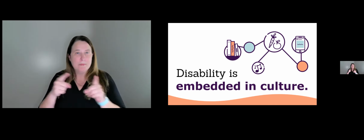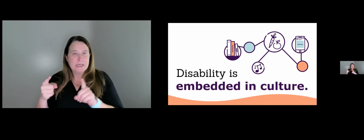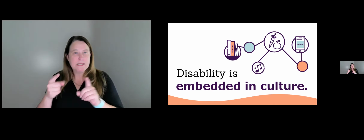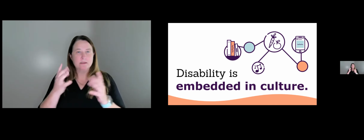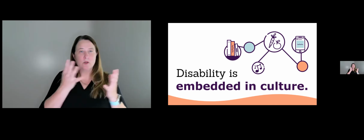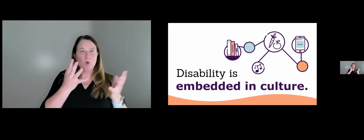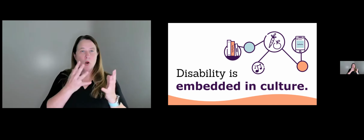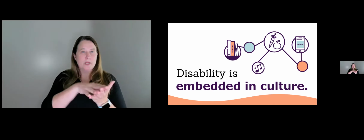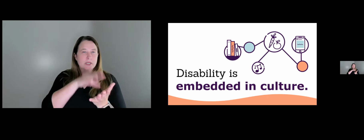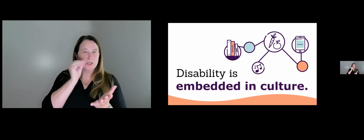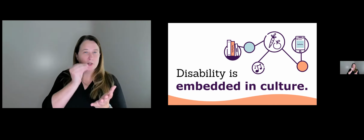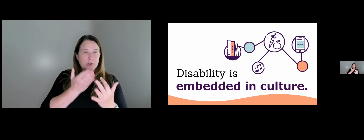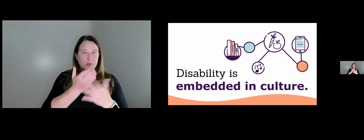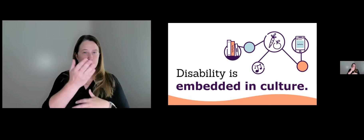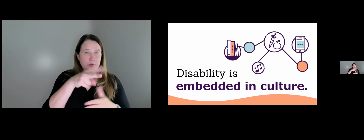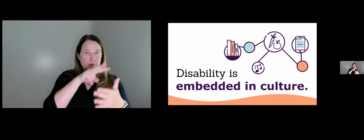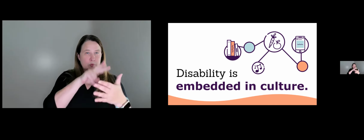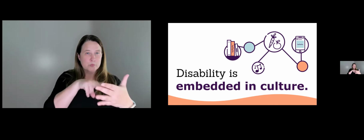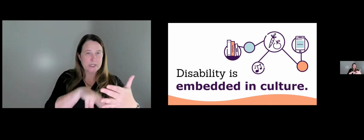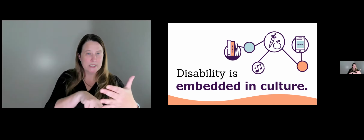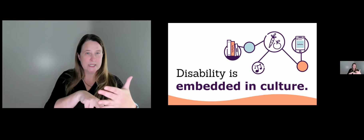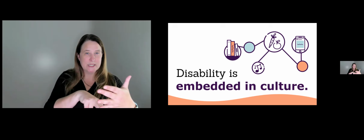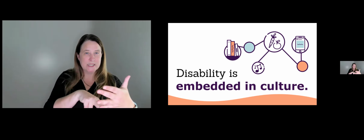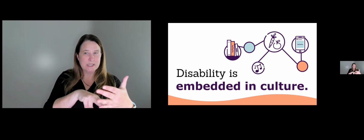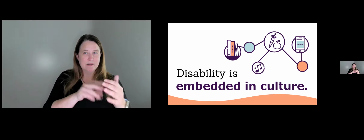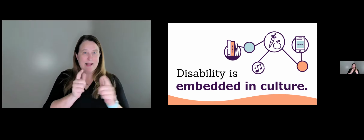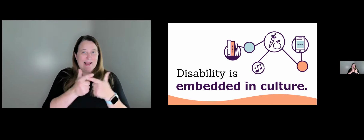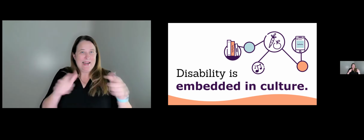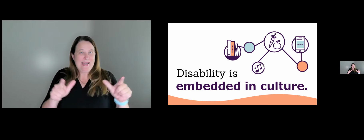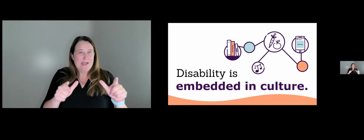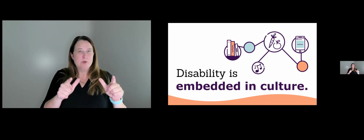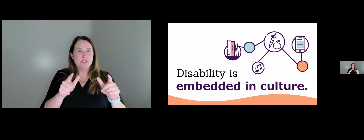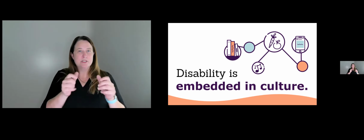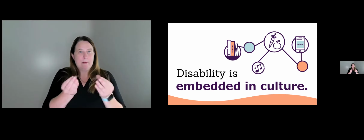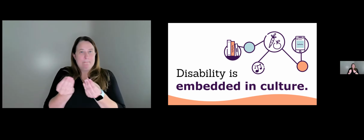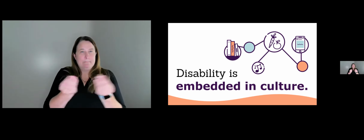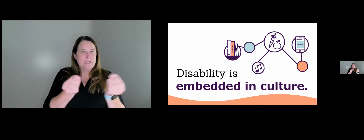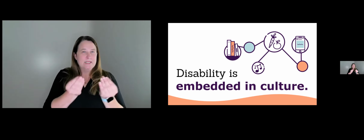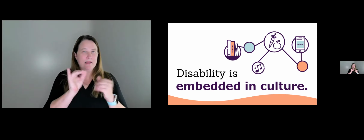Our culture, what's happening, what we learn through reading,